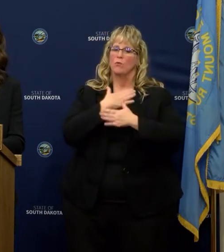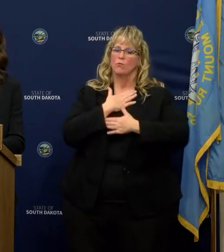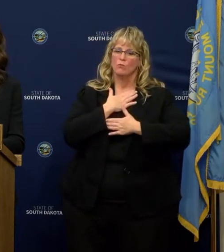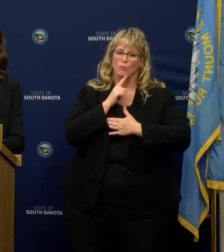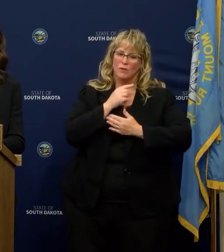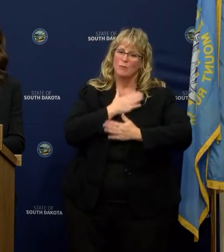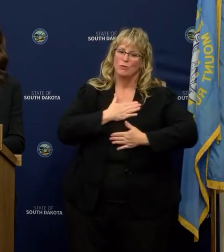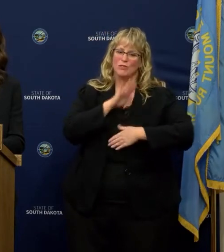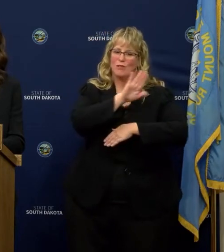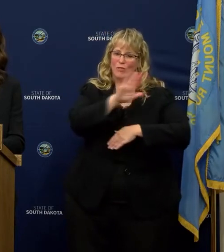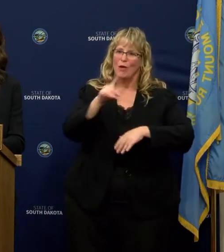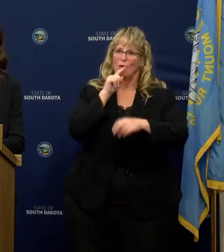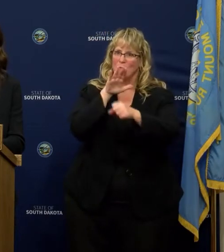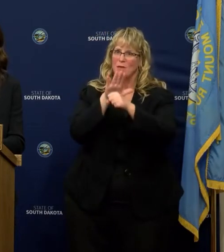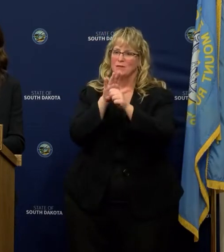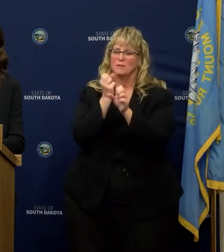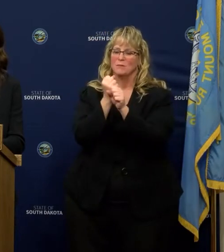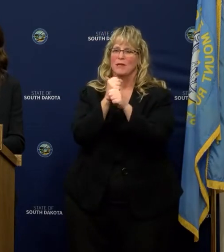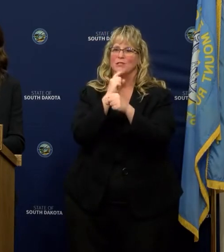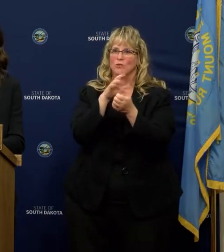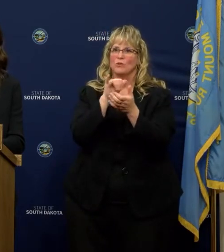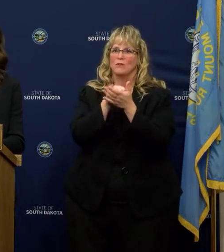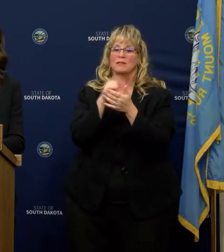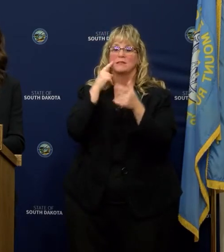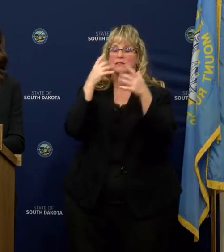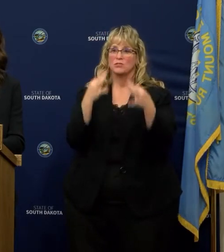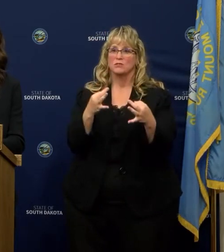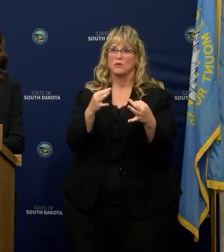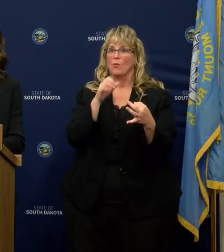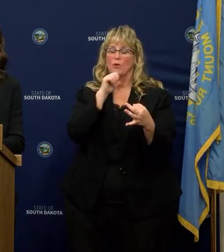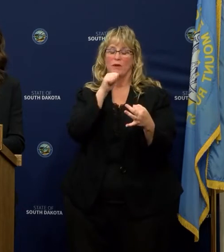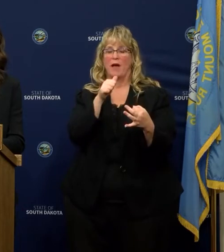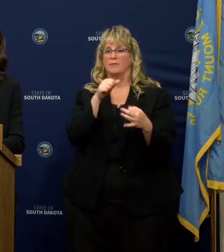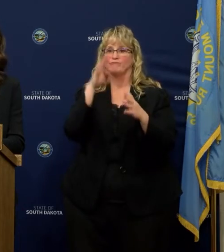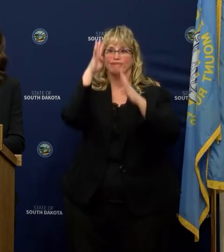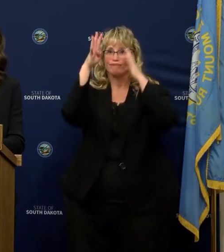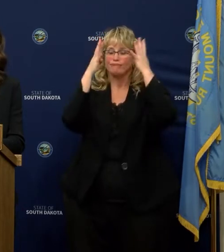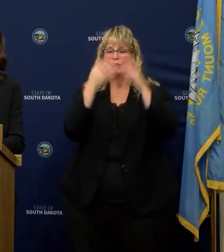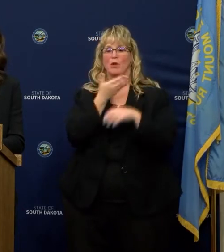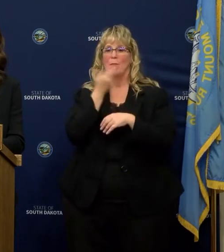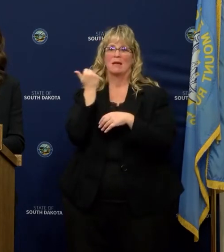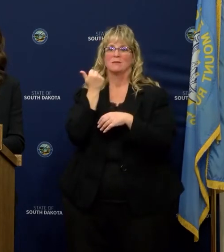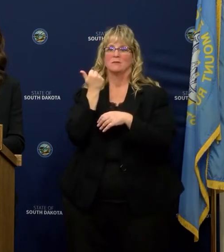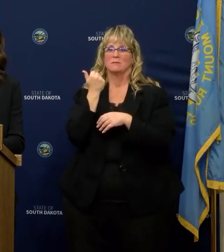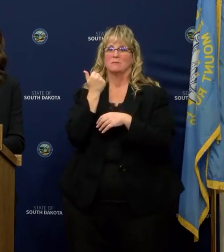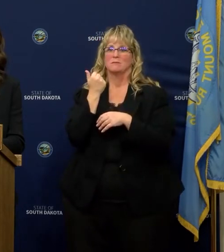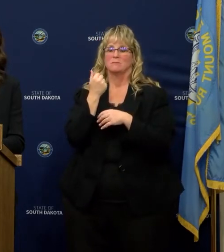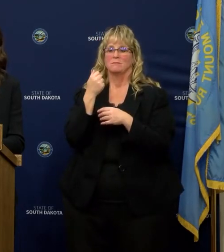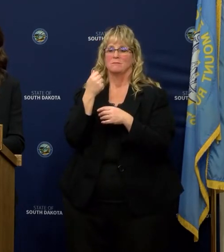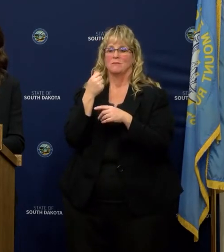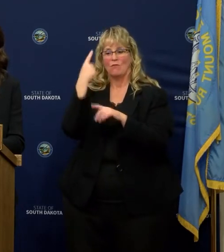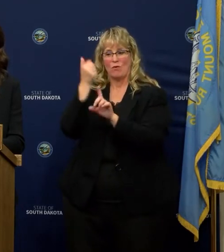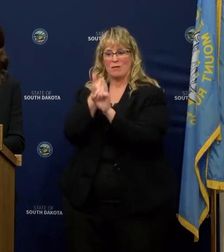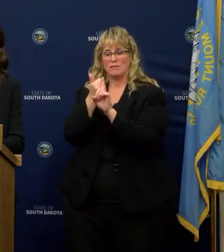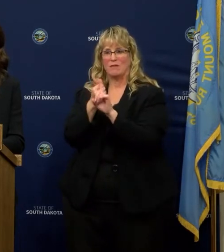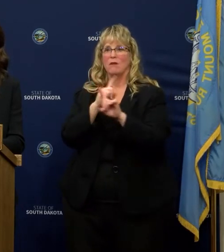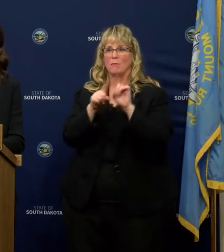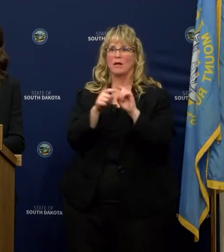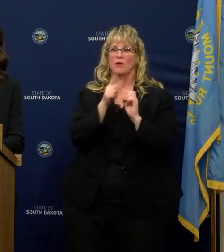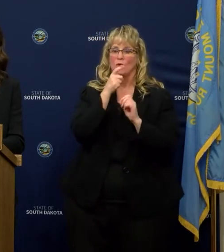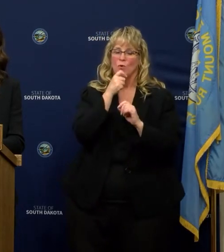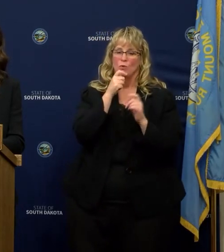that and their commitment to making sure that the decisions were not just keeping their own best interest in mind, but the people of South Dakota in mind.